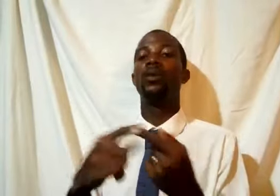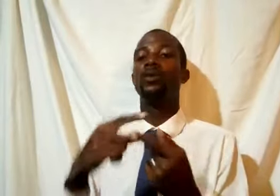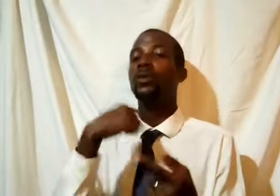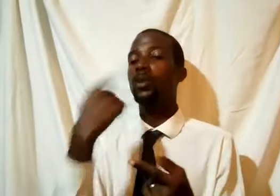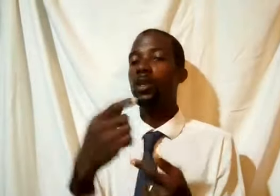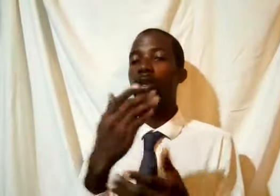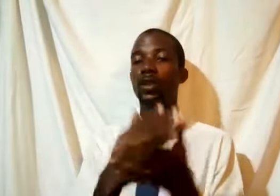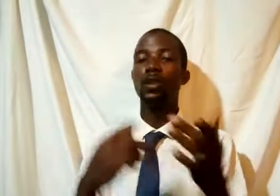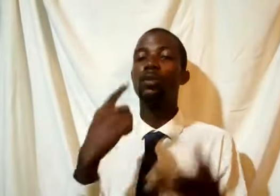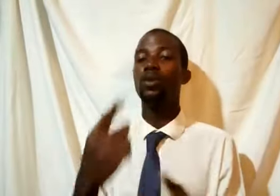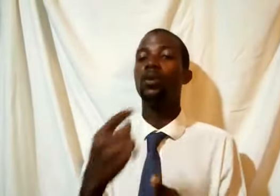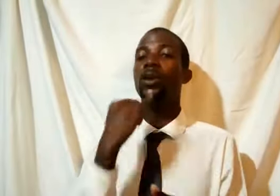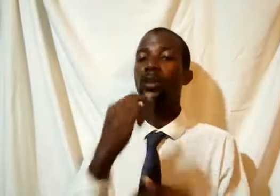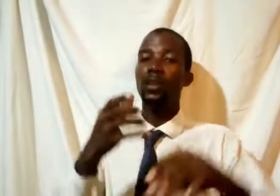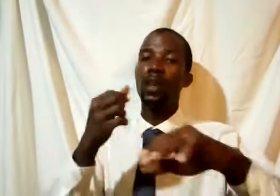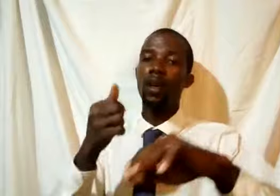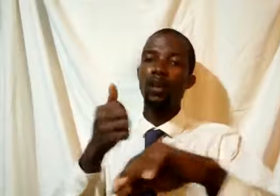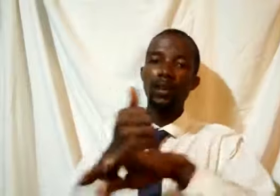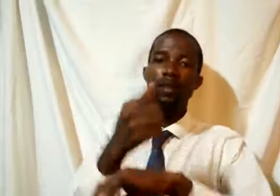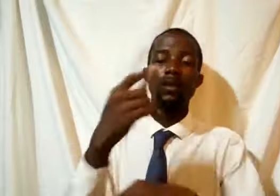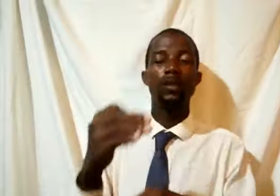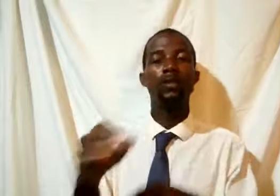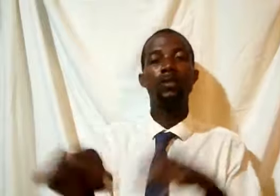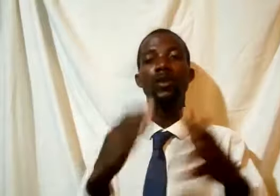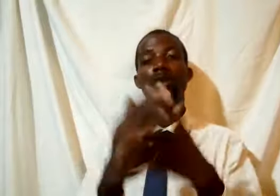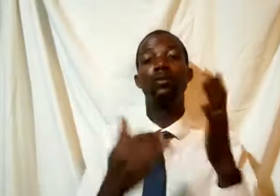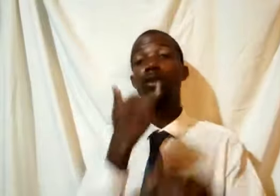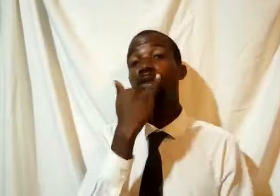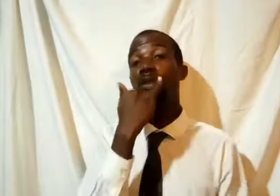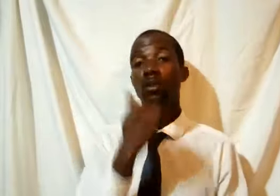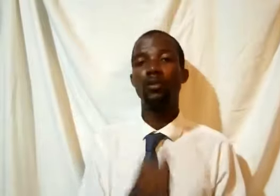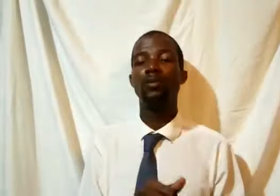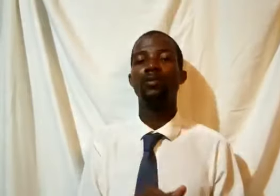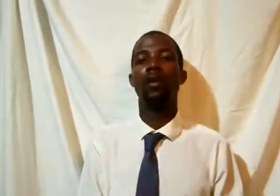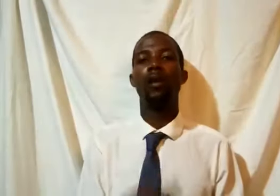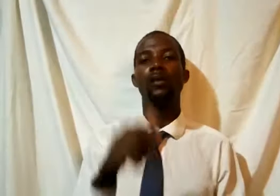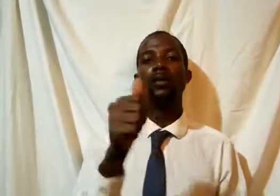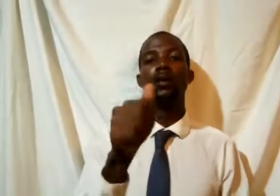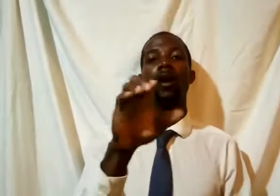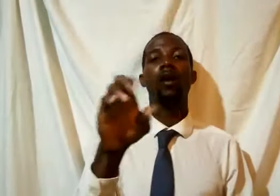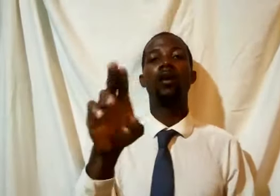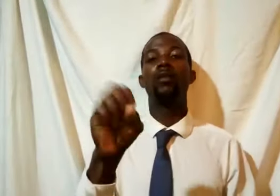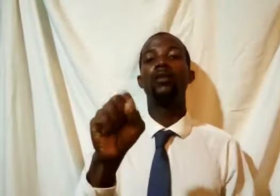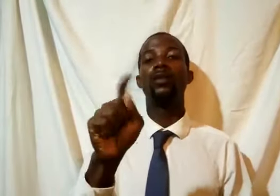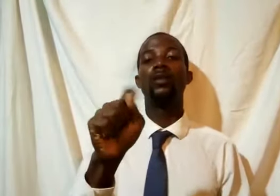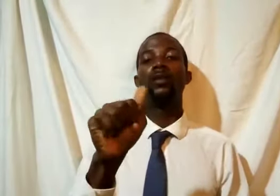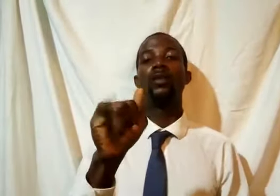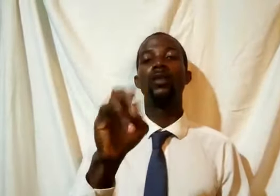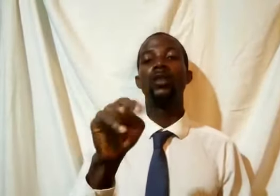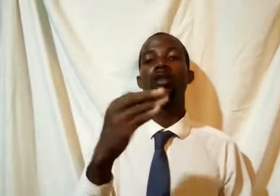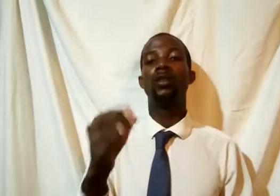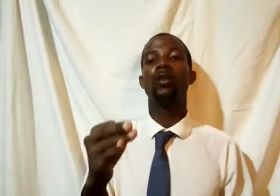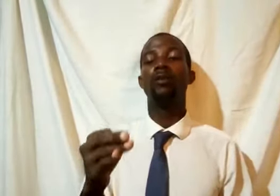wrong. Example: accusations of bribery have been made against the immediate past